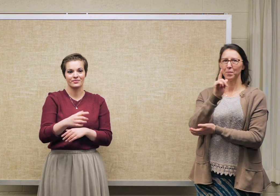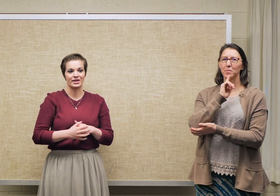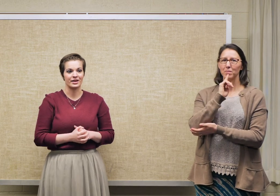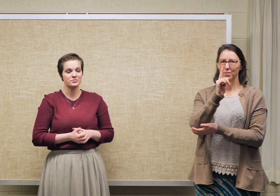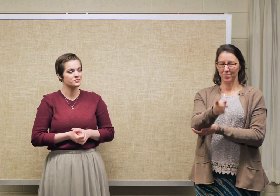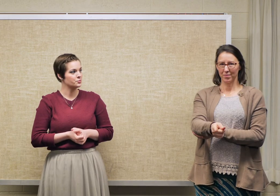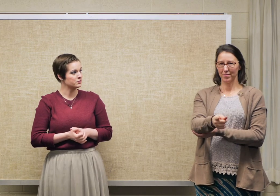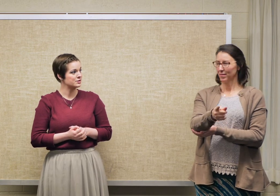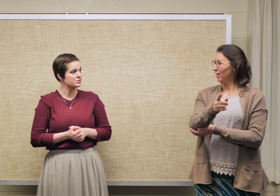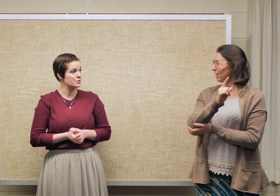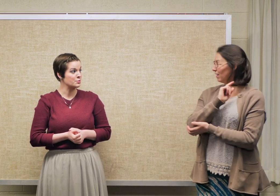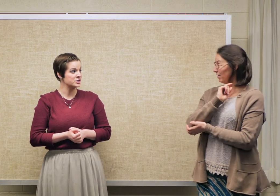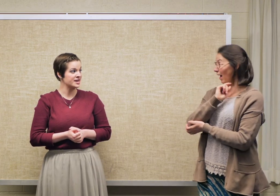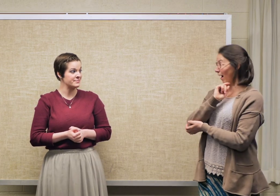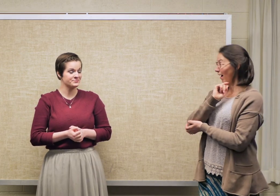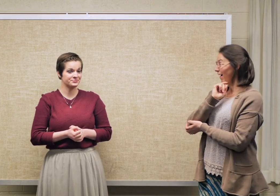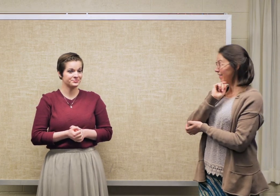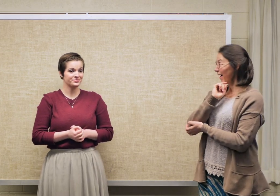Okay, want to run through it one more time? Yeah.